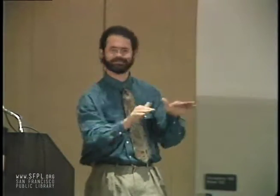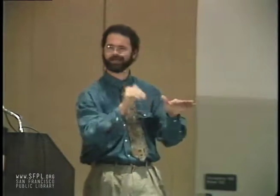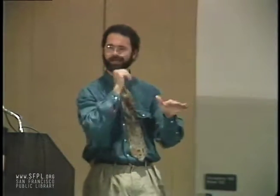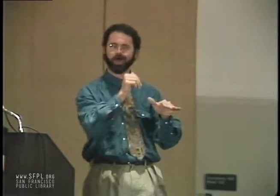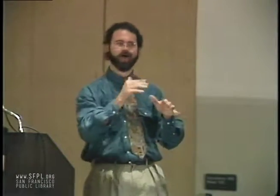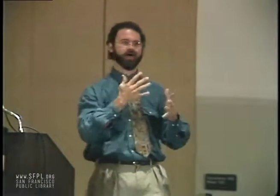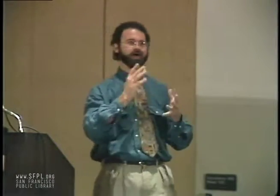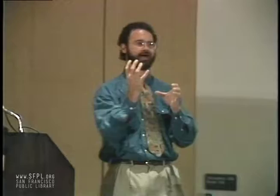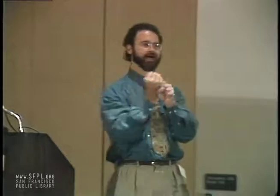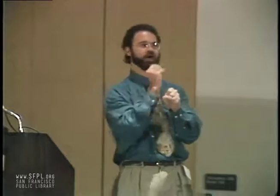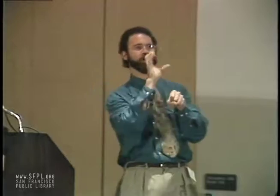life.